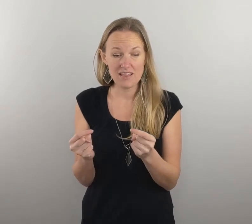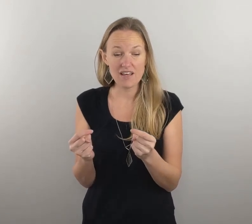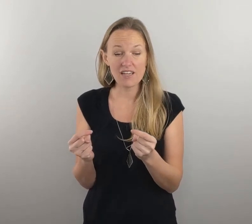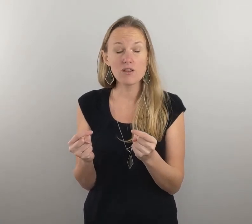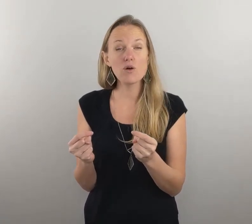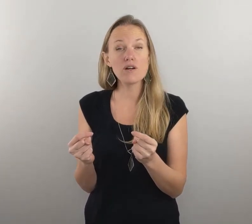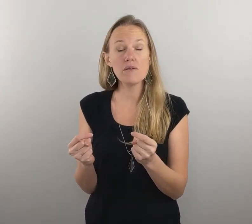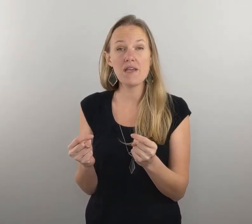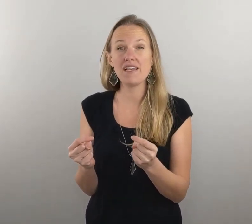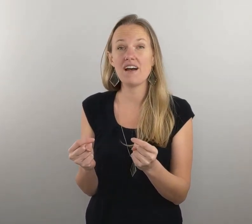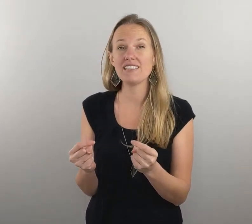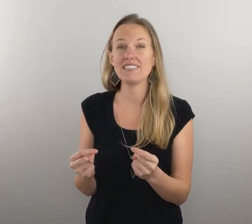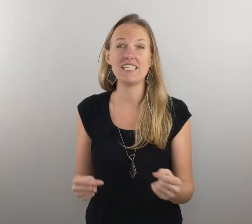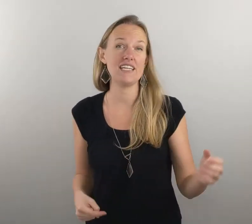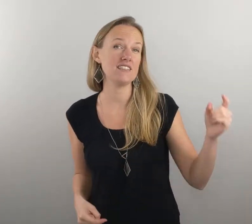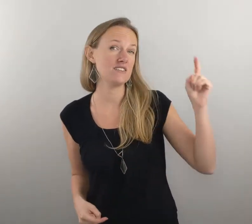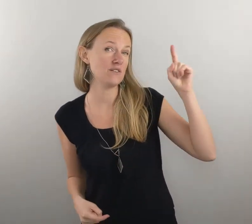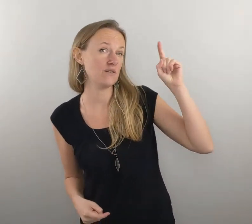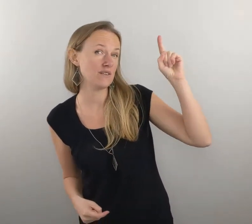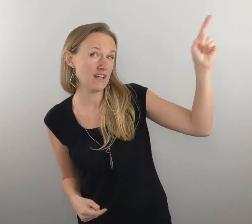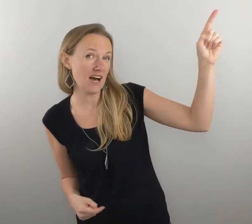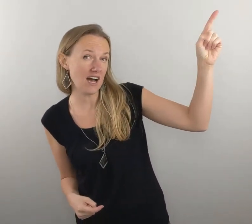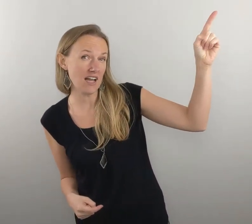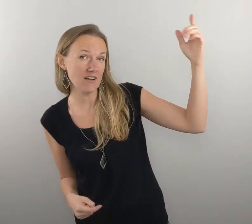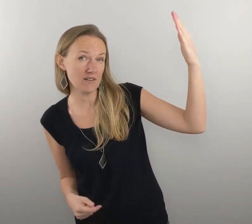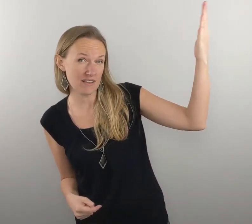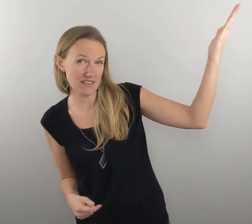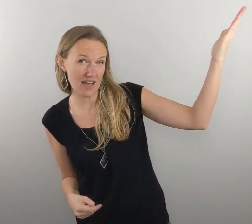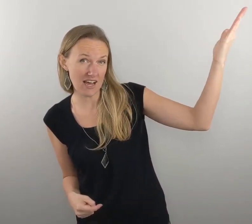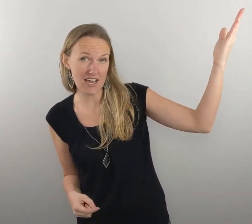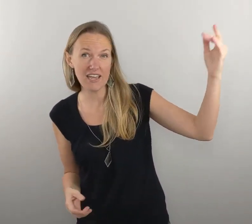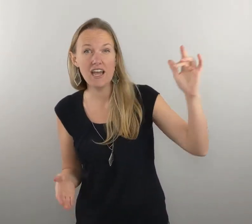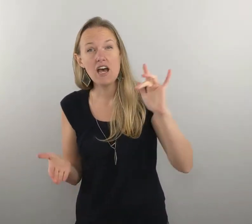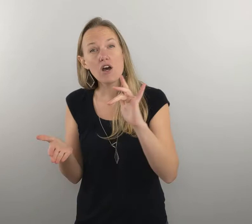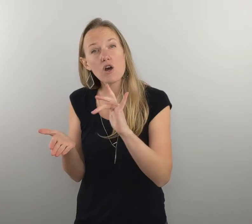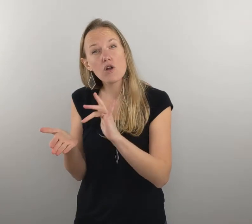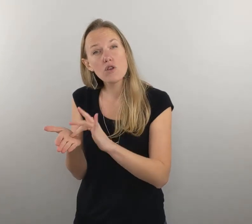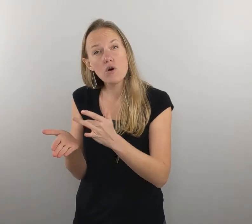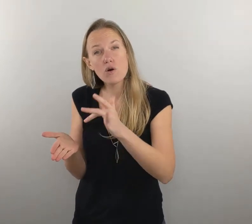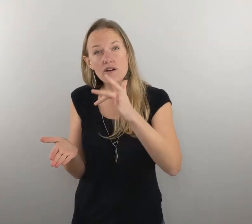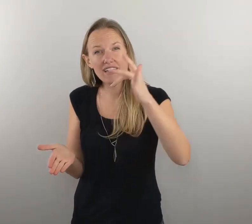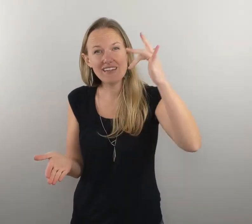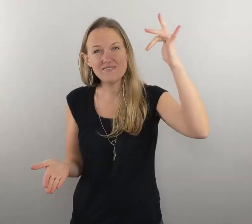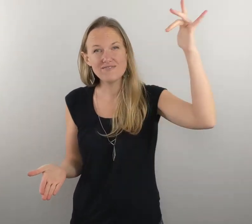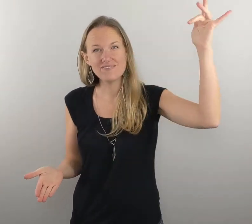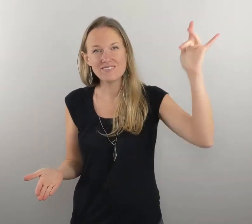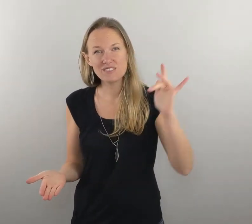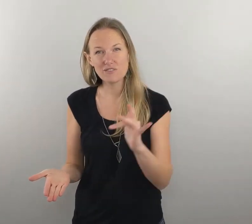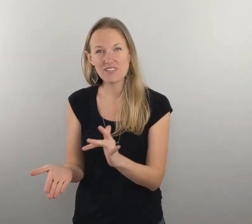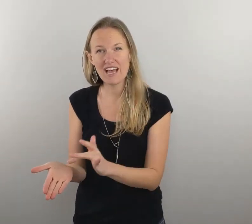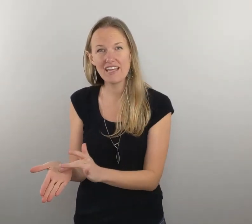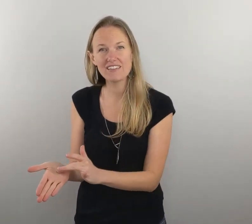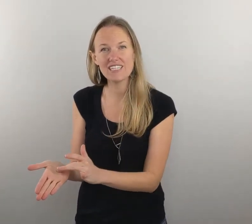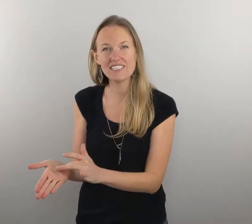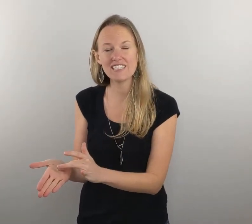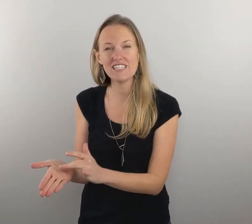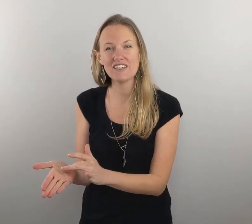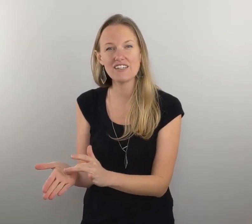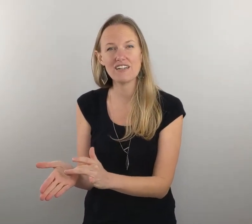thy glory may not see. So thy or thy glory. So for that, you're touching